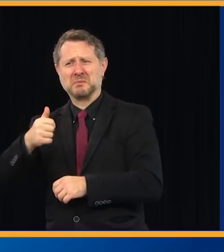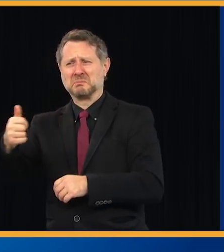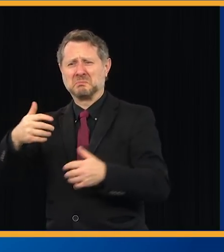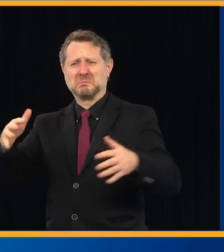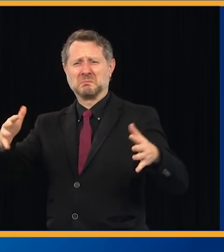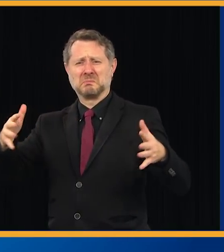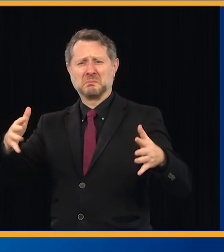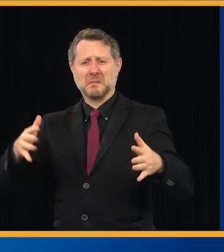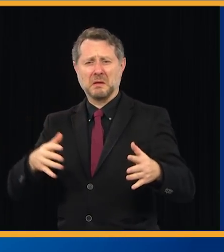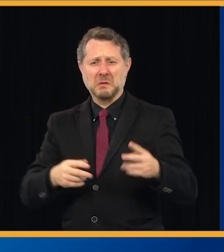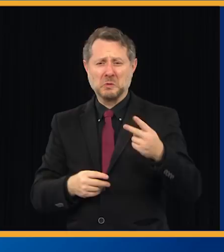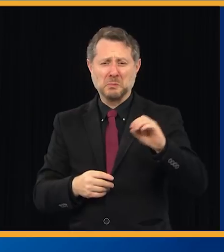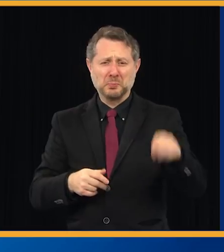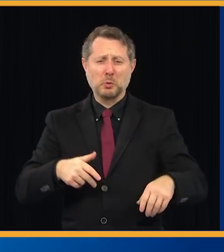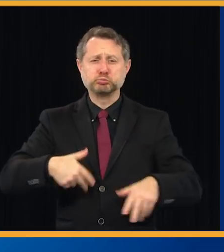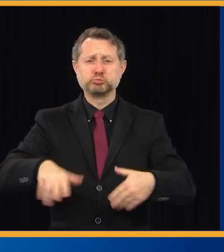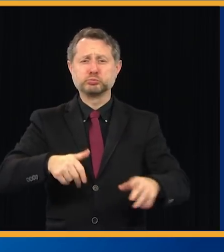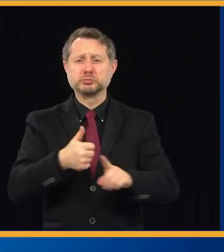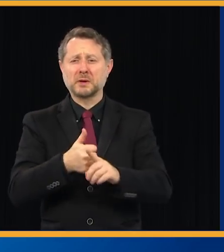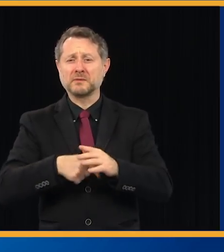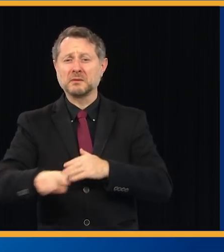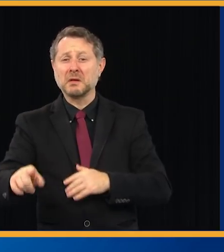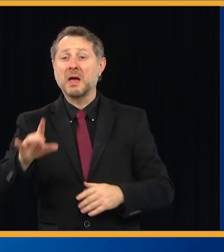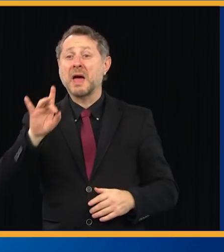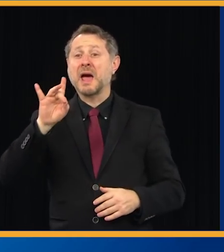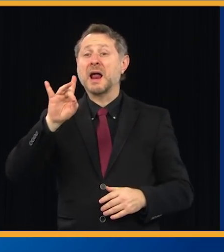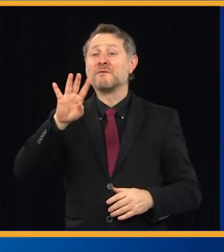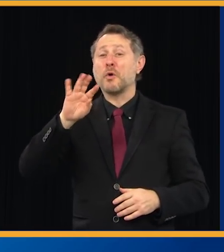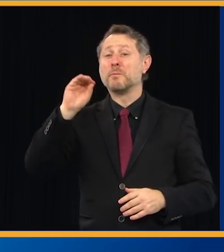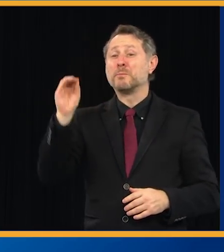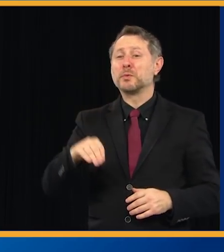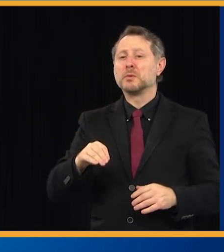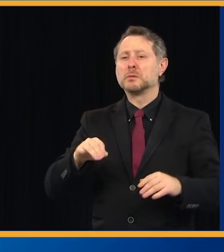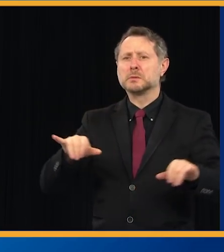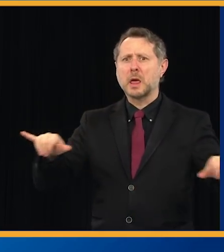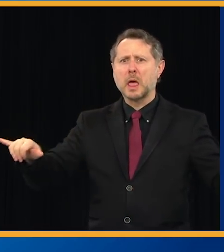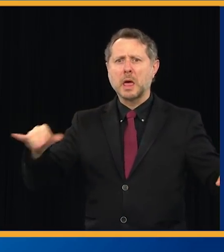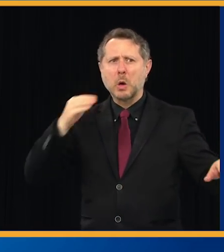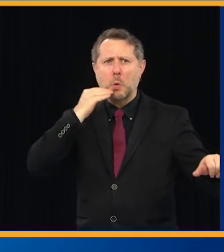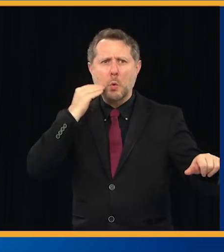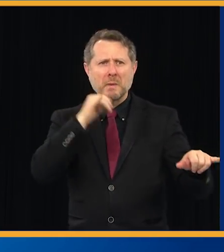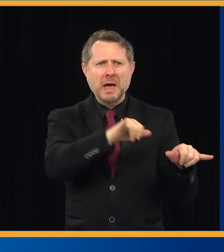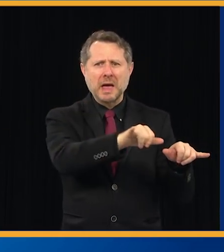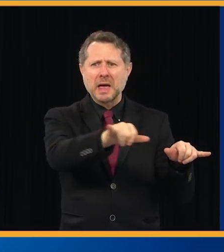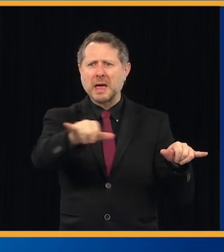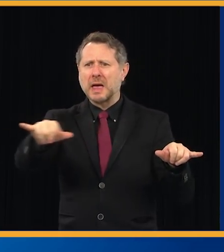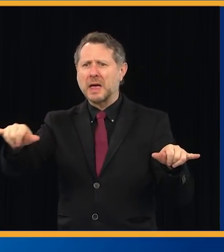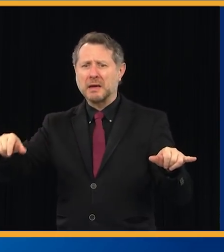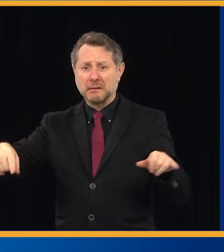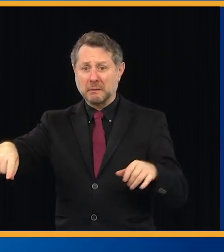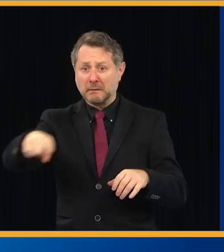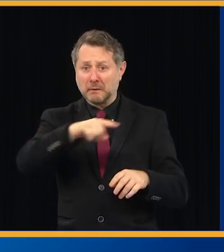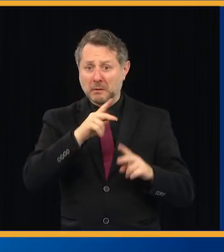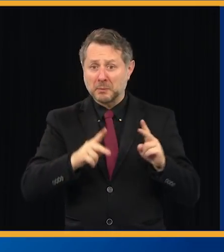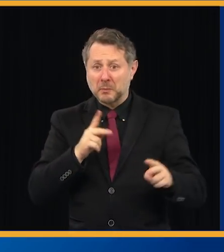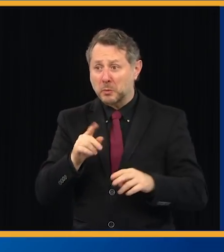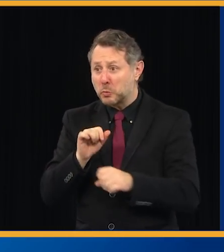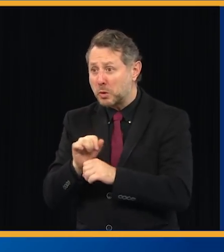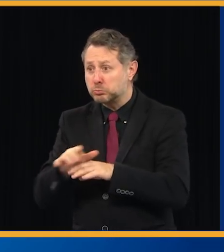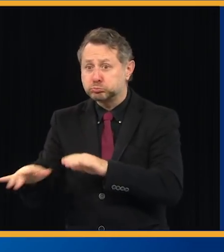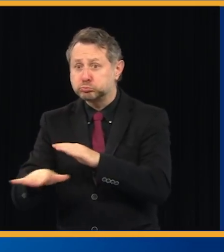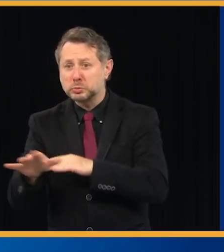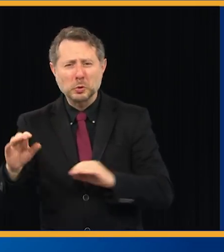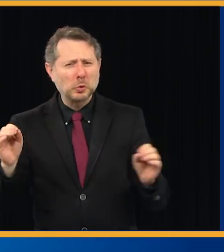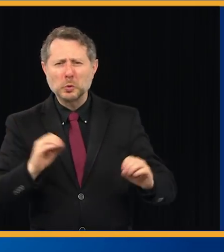84% were at home, literally. Were they working? No. They